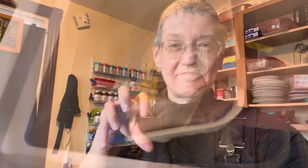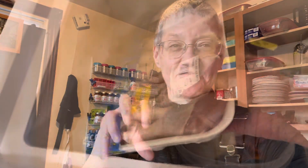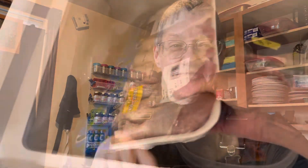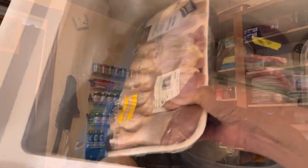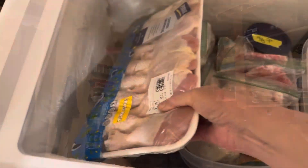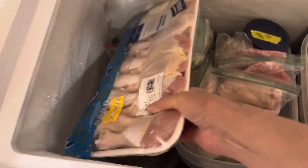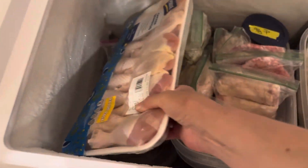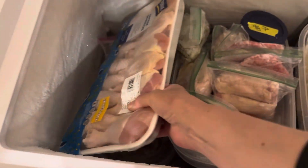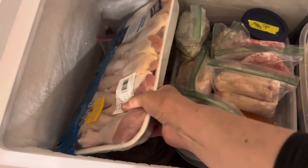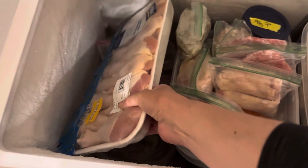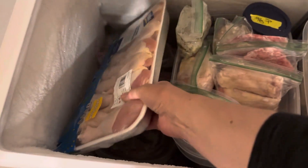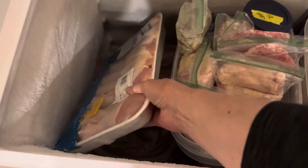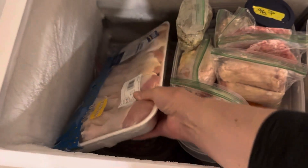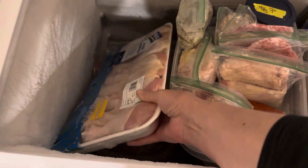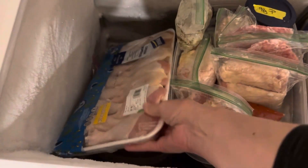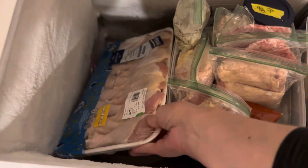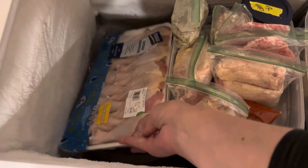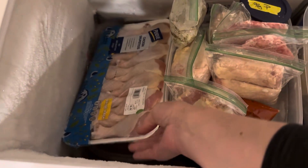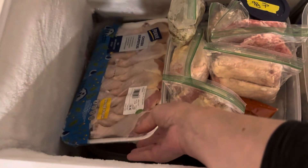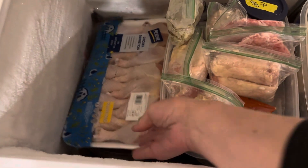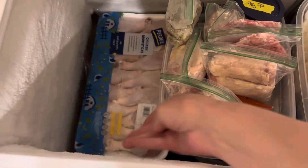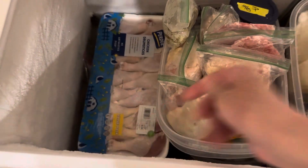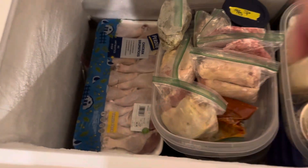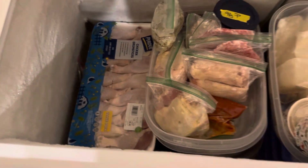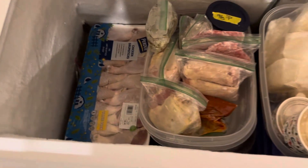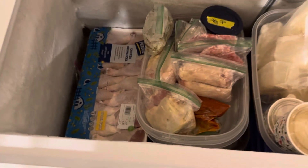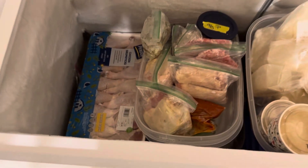Now let's put the rest of the chicken in the freezer.